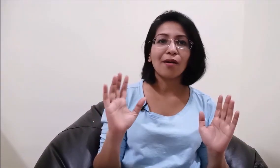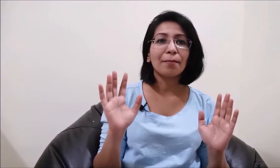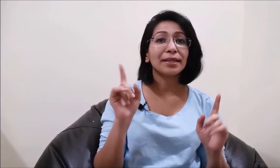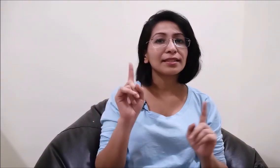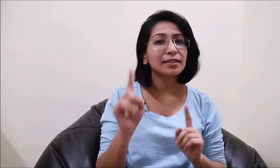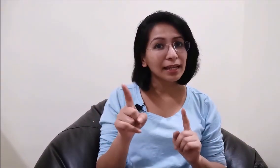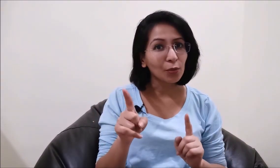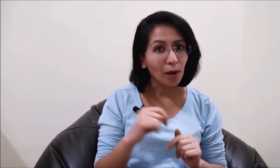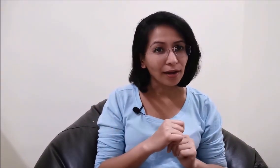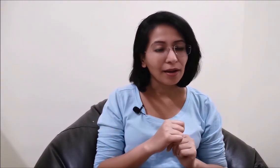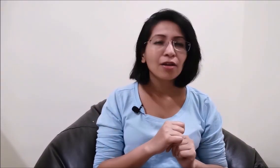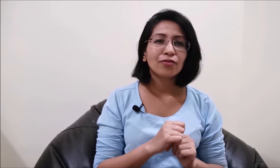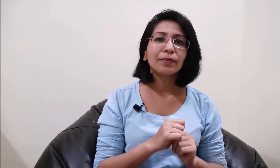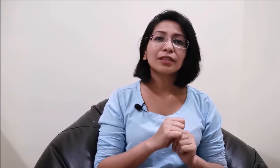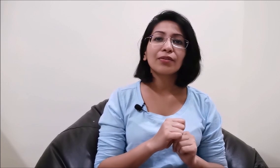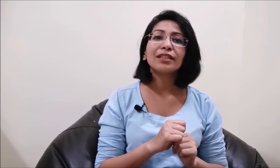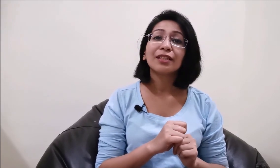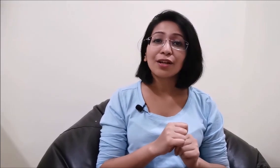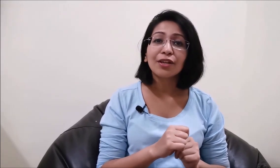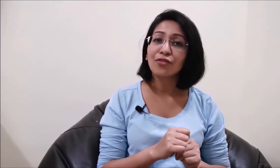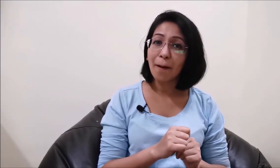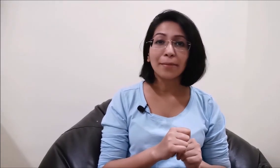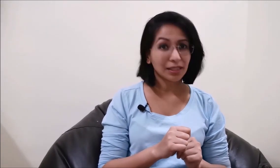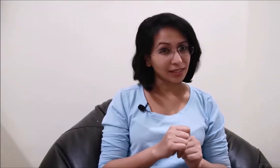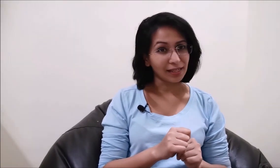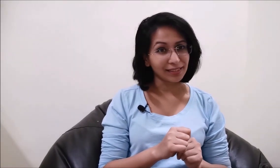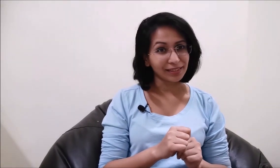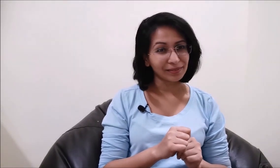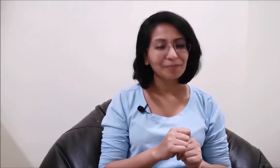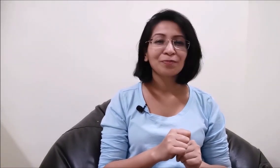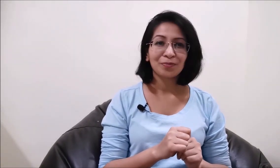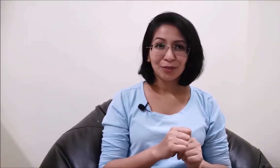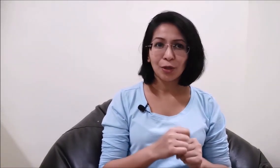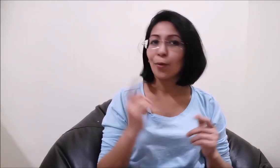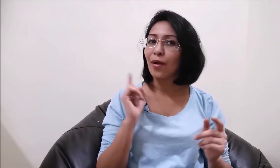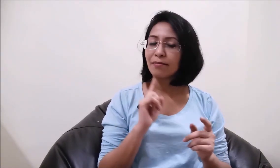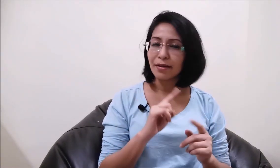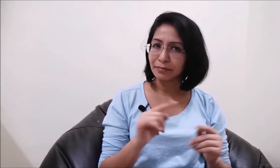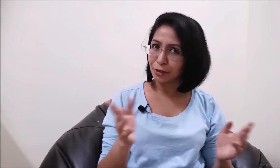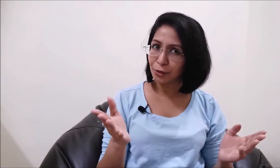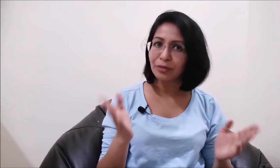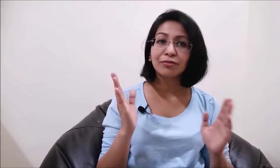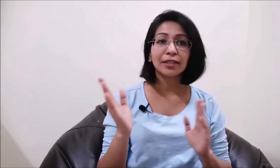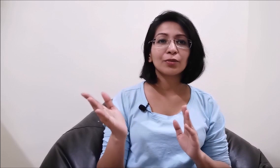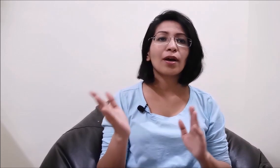or mistake 1 from the series Learning from Mistakes. So as usual, lesson